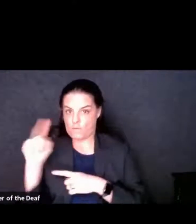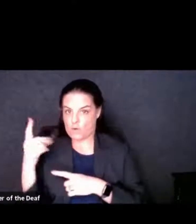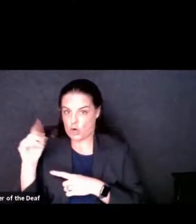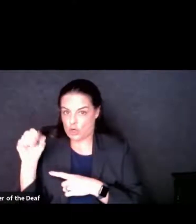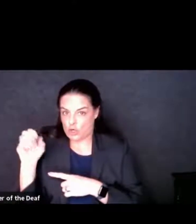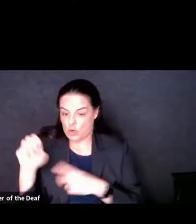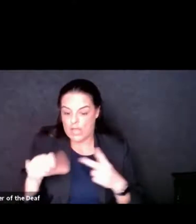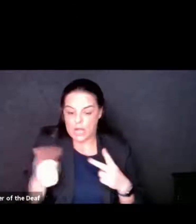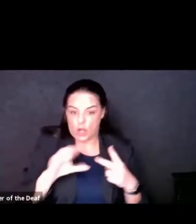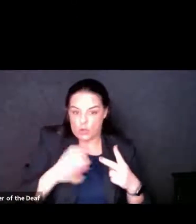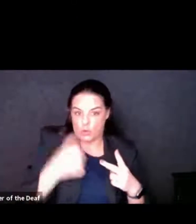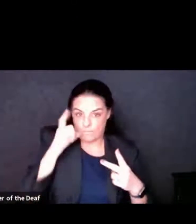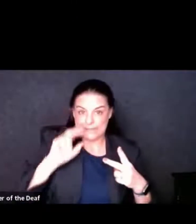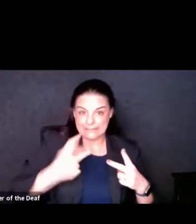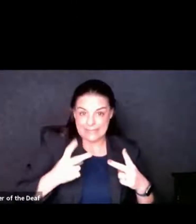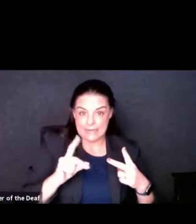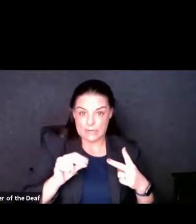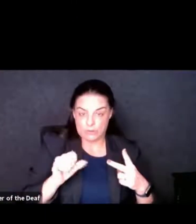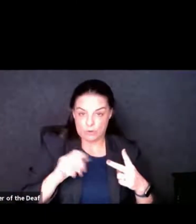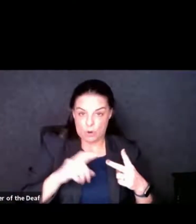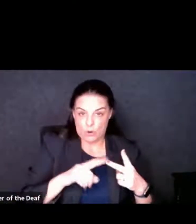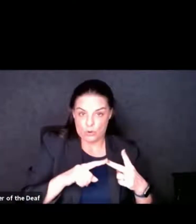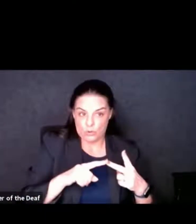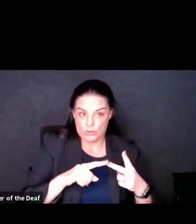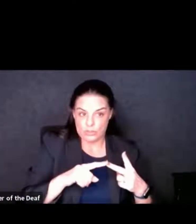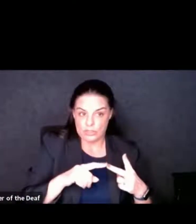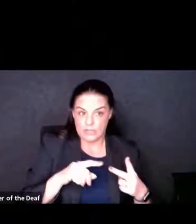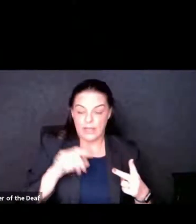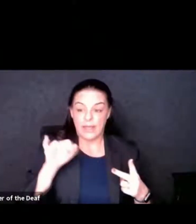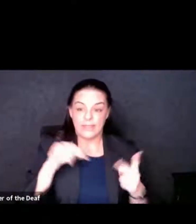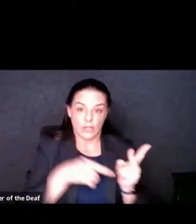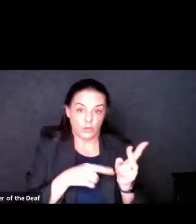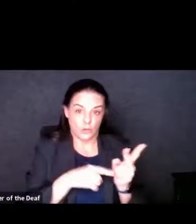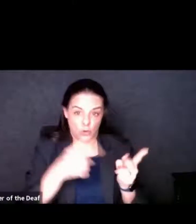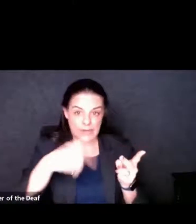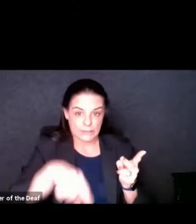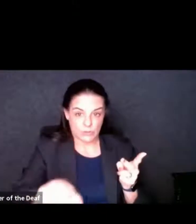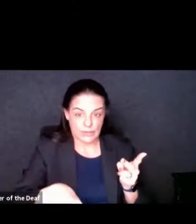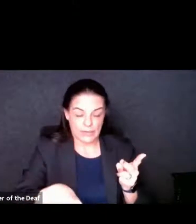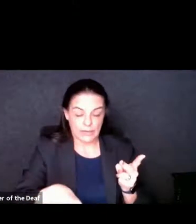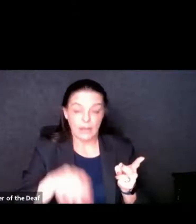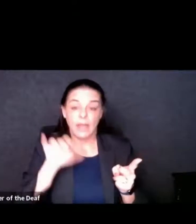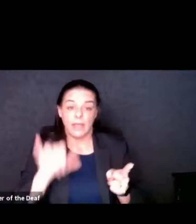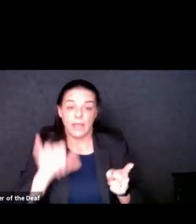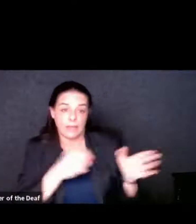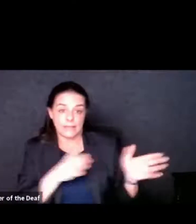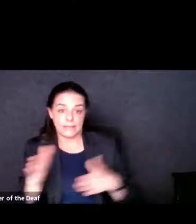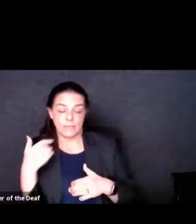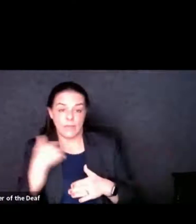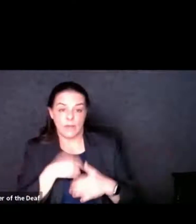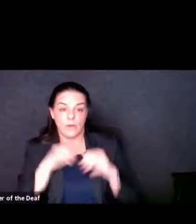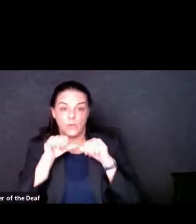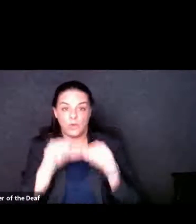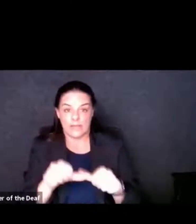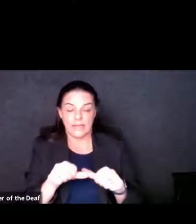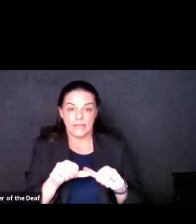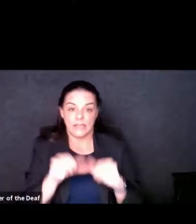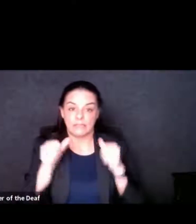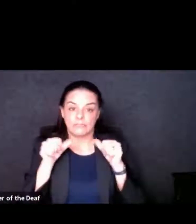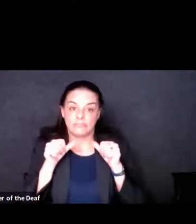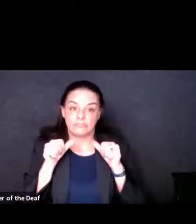were for our second doses that are coming due next week. That's the plan that we're continuing to move forward